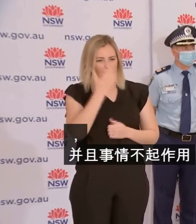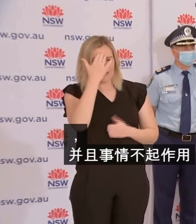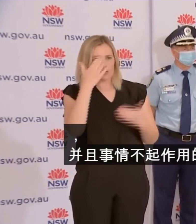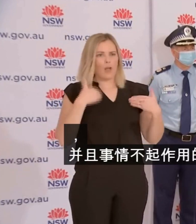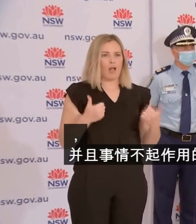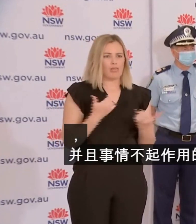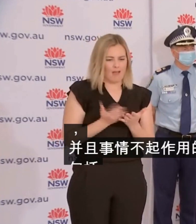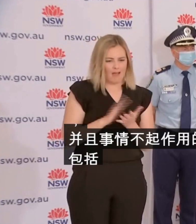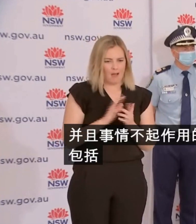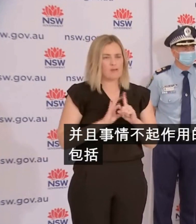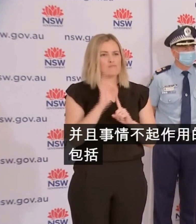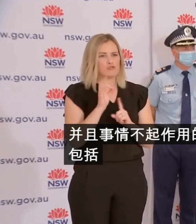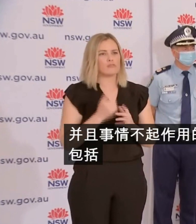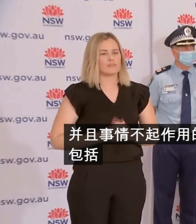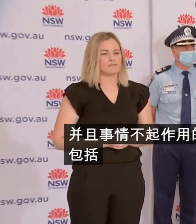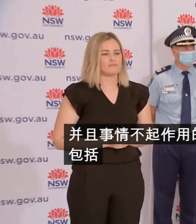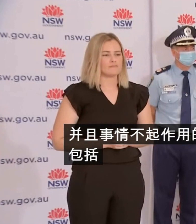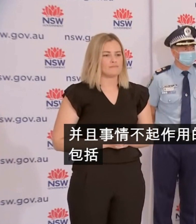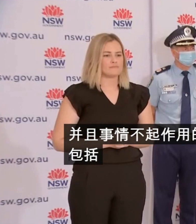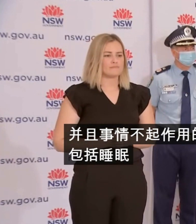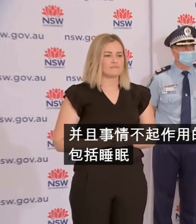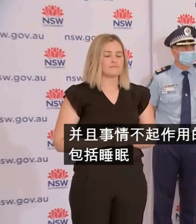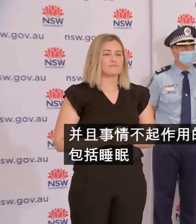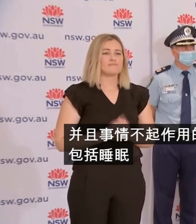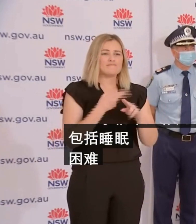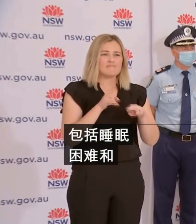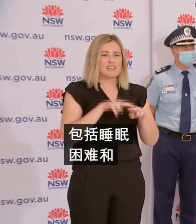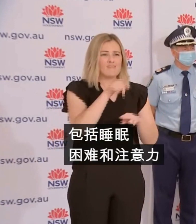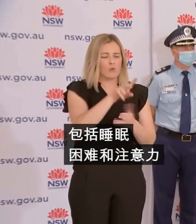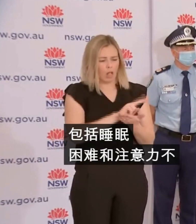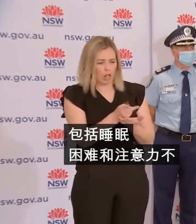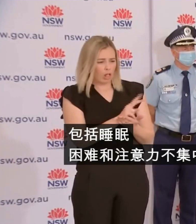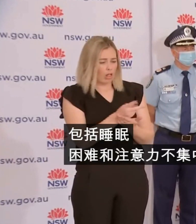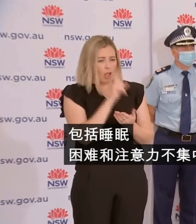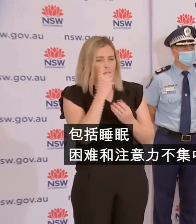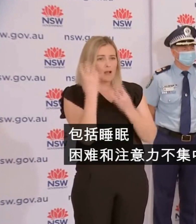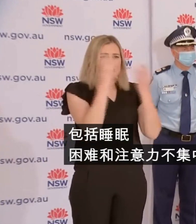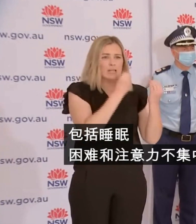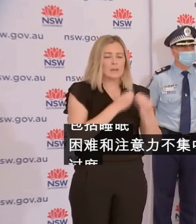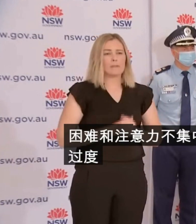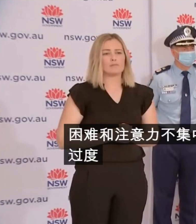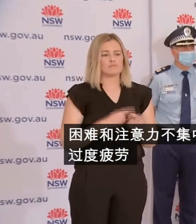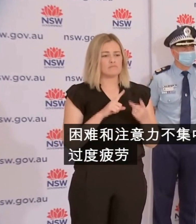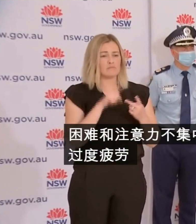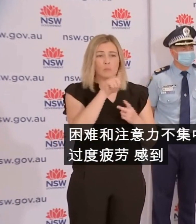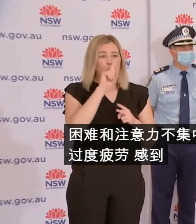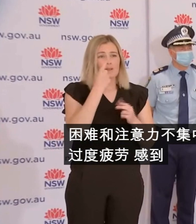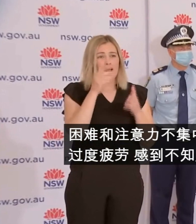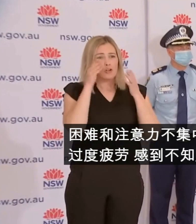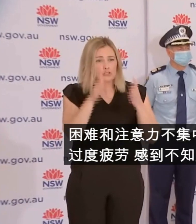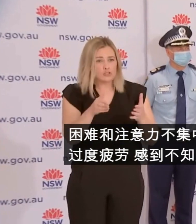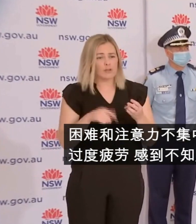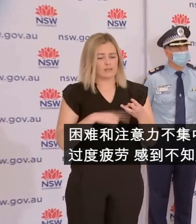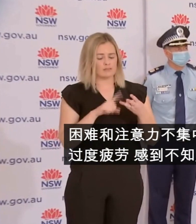the signs of things not working include difficulties with sleep, difficulties with concentration, feeling unduly